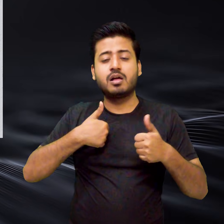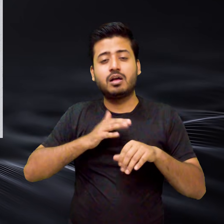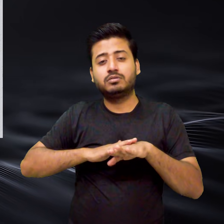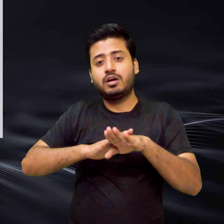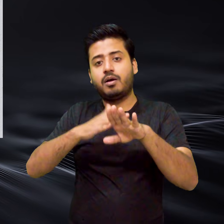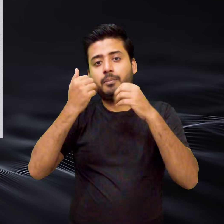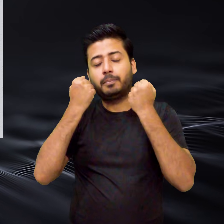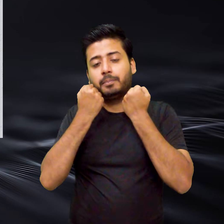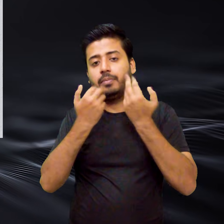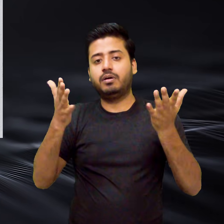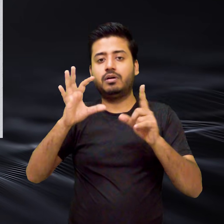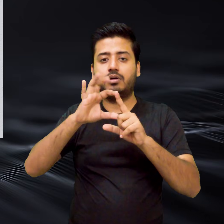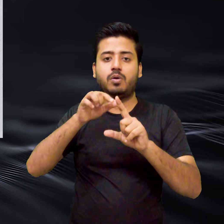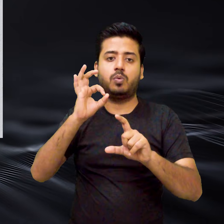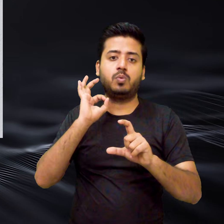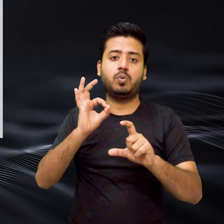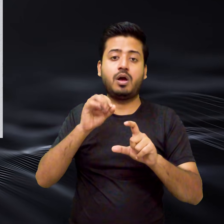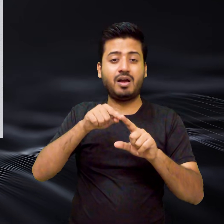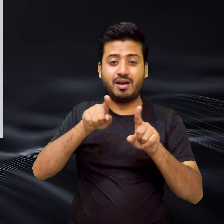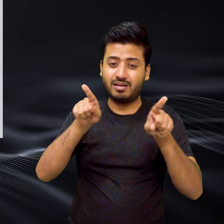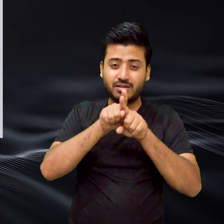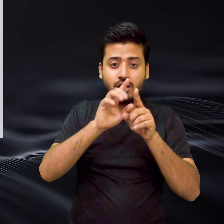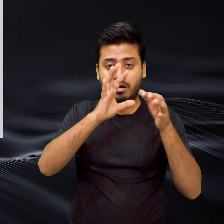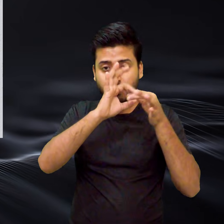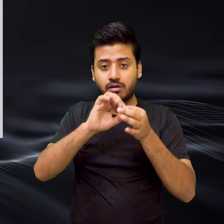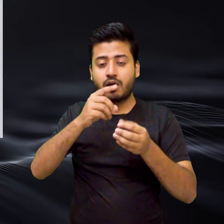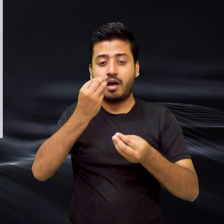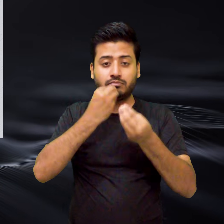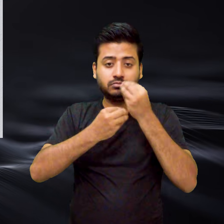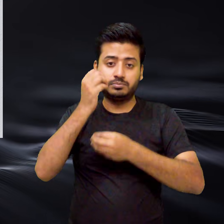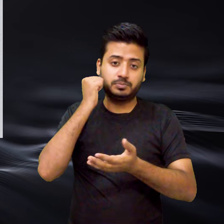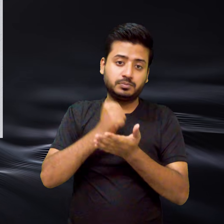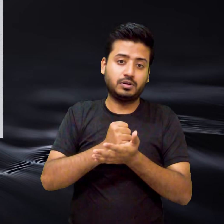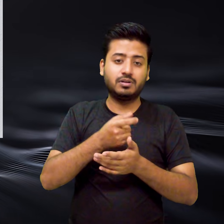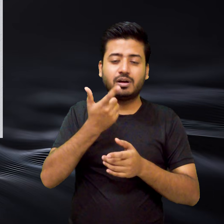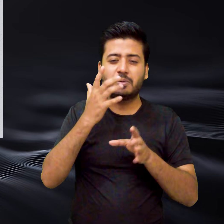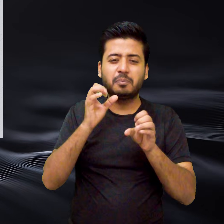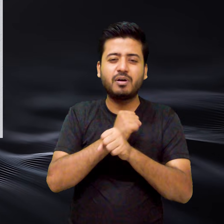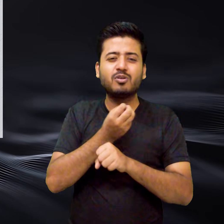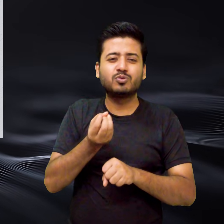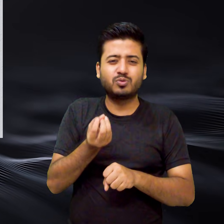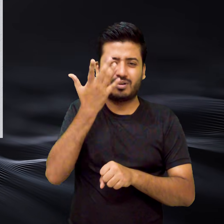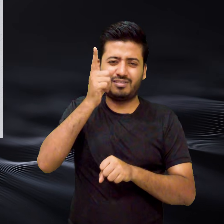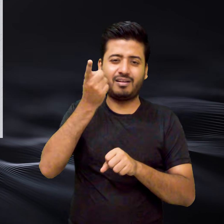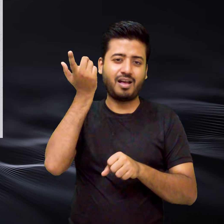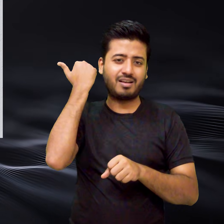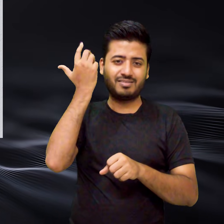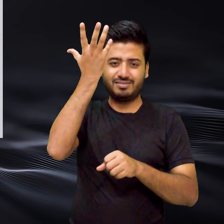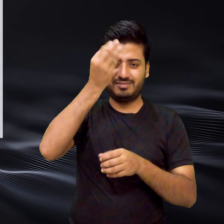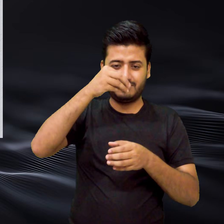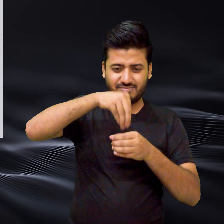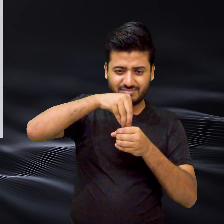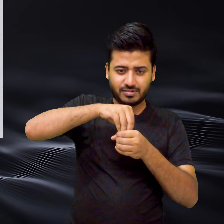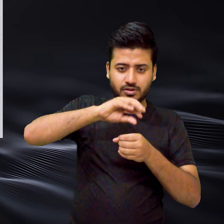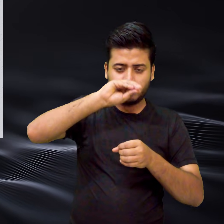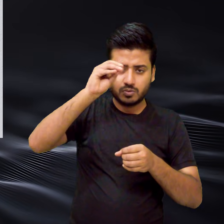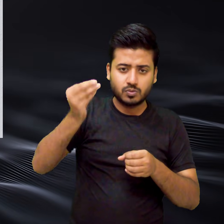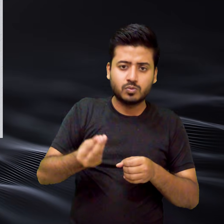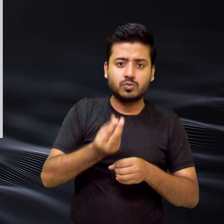artificial, or perfume-like fragrance added to mask the absence of real almond oil. Heat test. Heat a few drops of the oil in a spoon over a